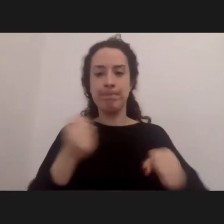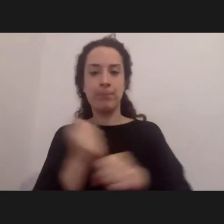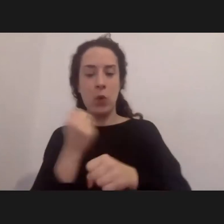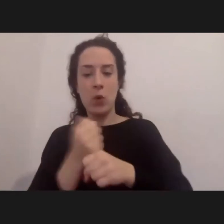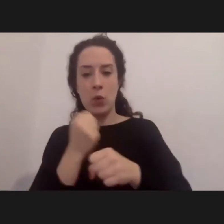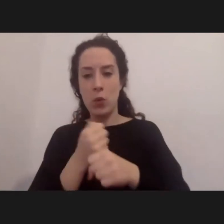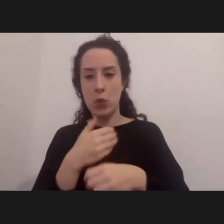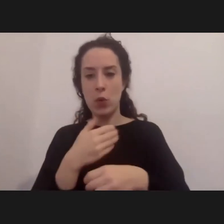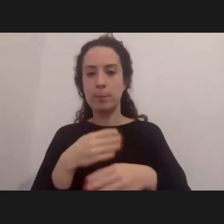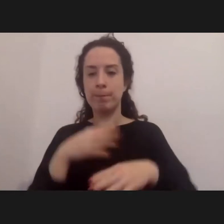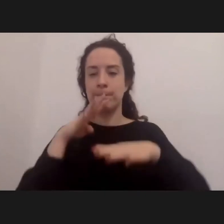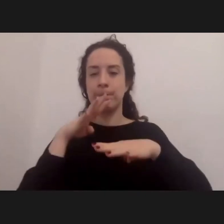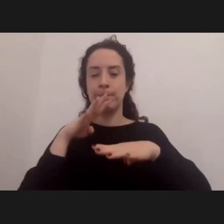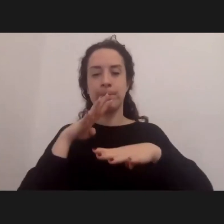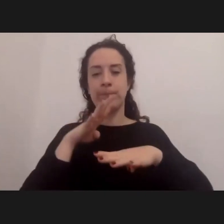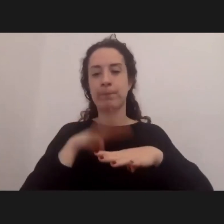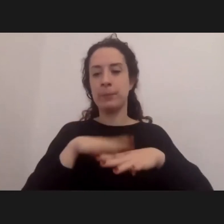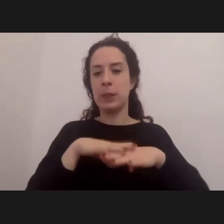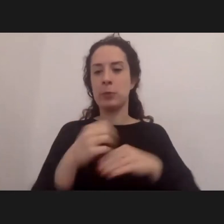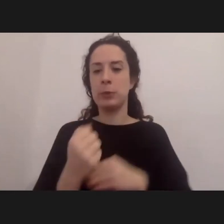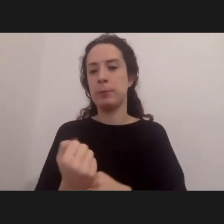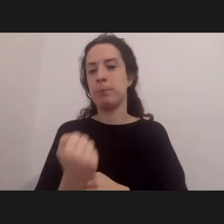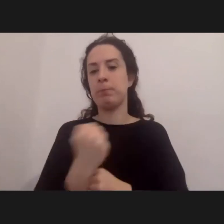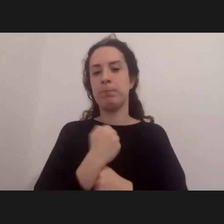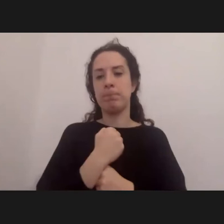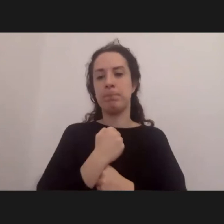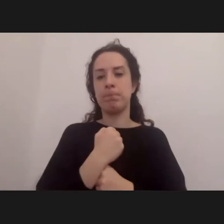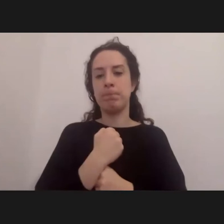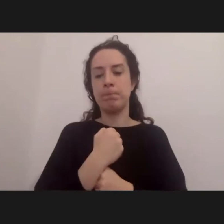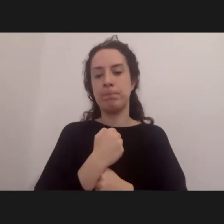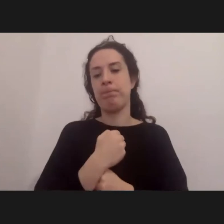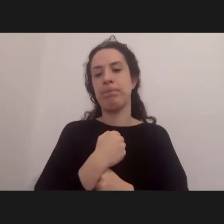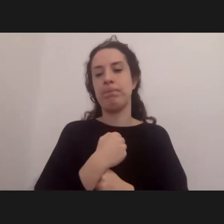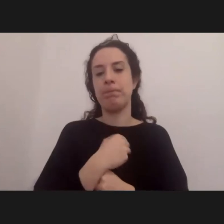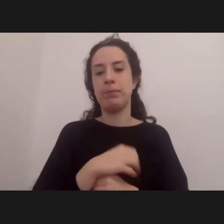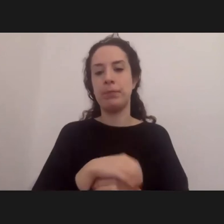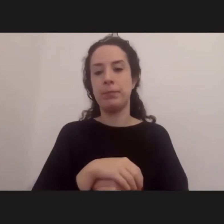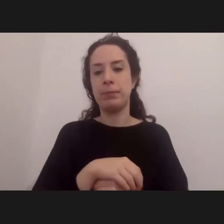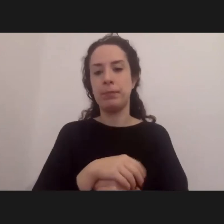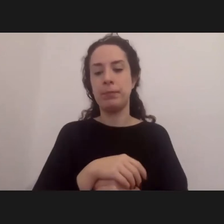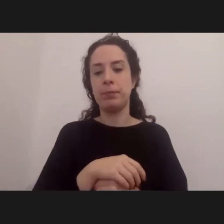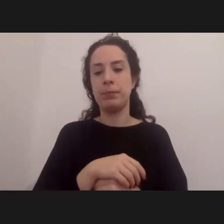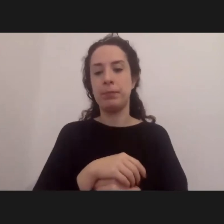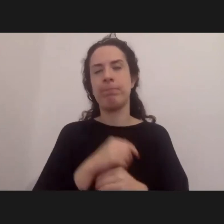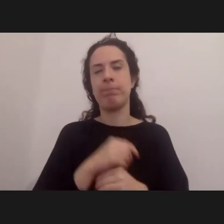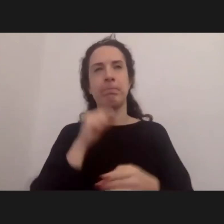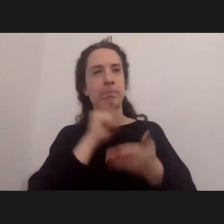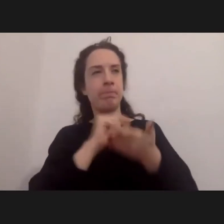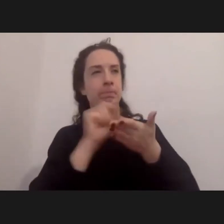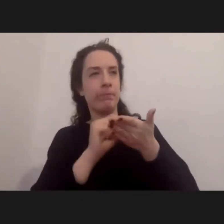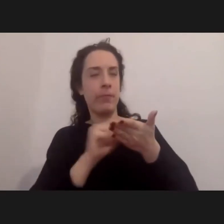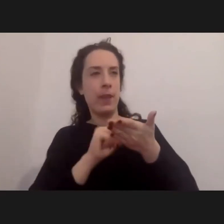Network of Social Economy Support Centers in Poland, to write a guide on accessible